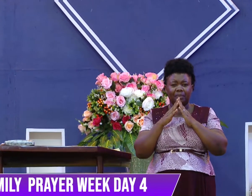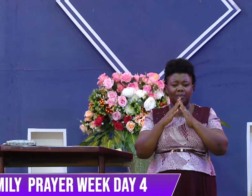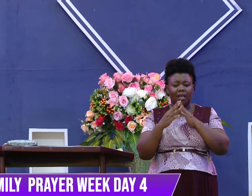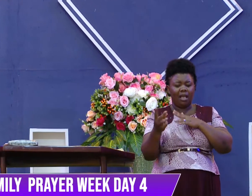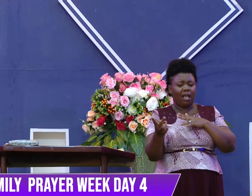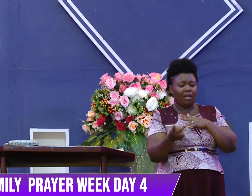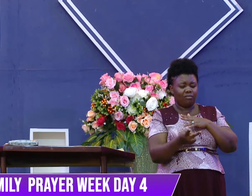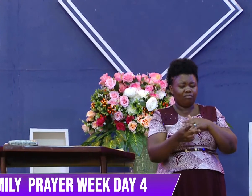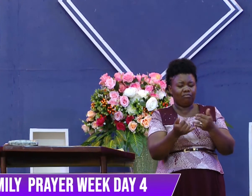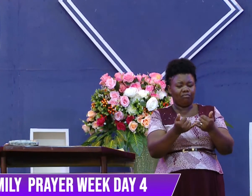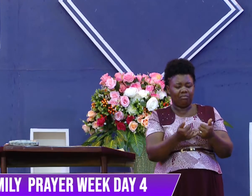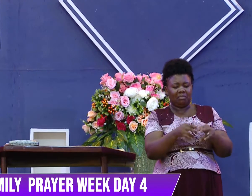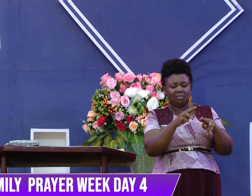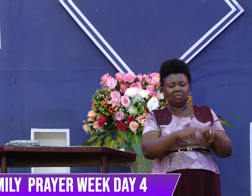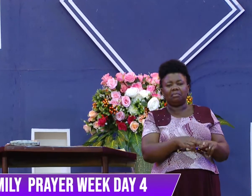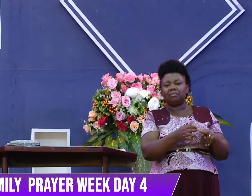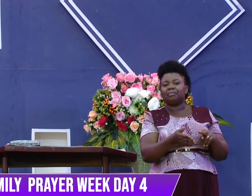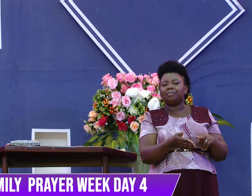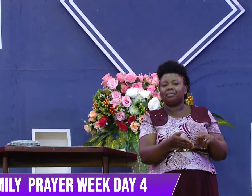home, seated with the